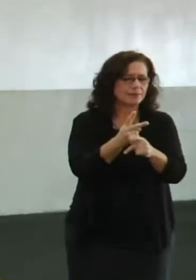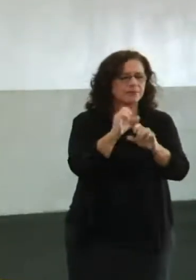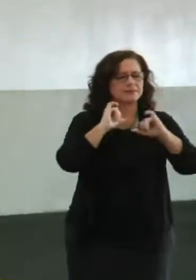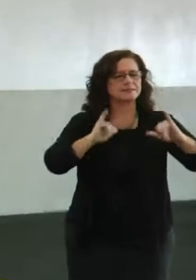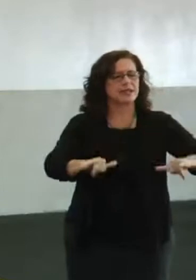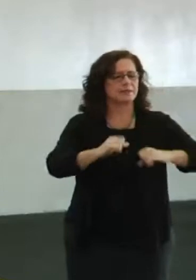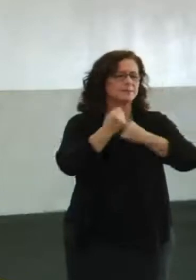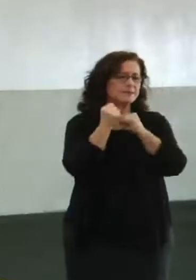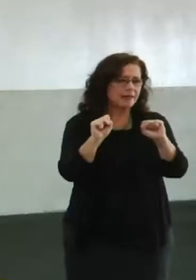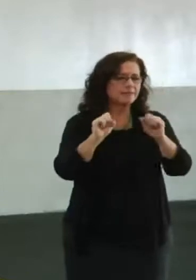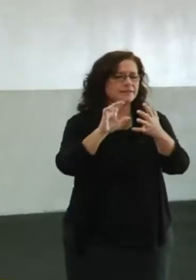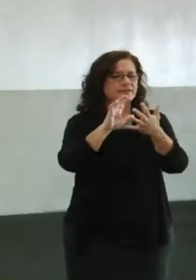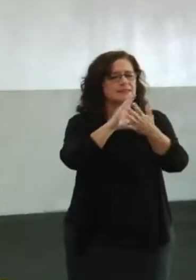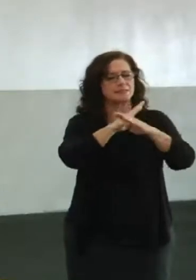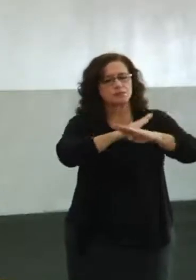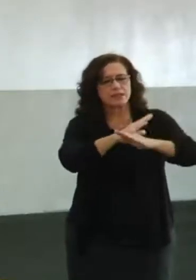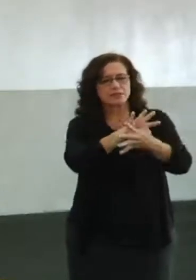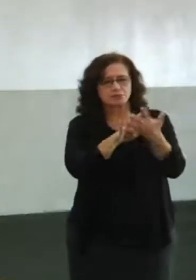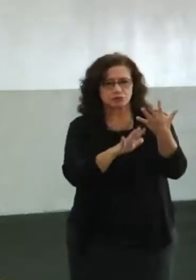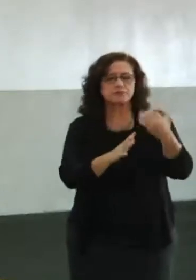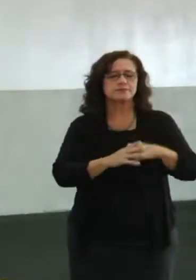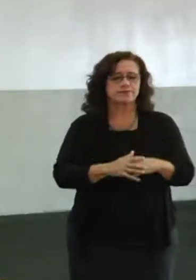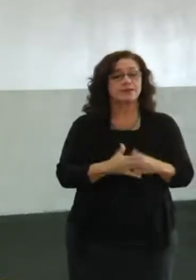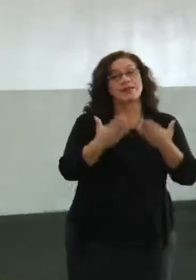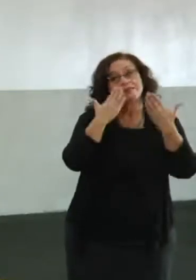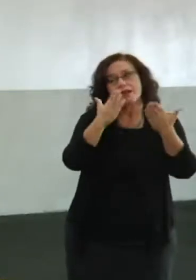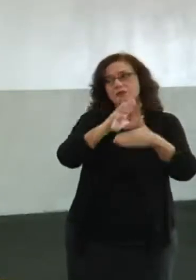state and federal, for funding associated with